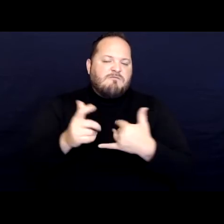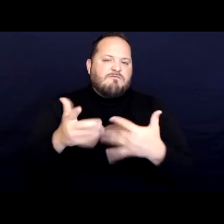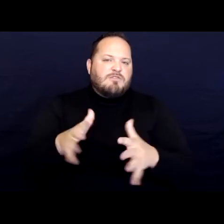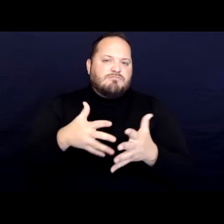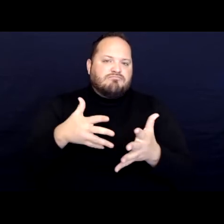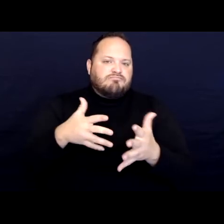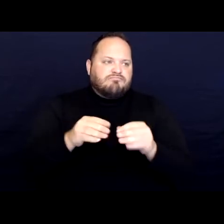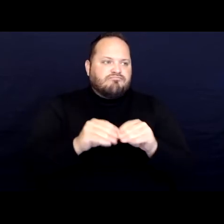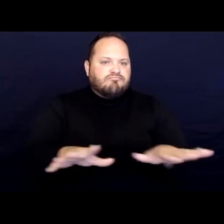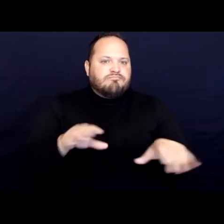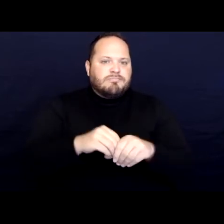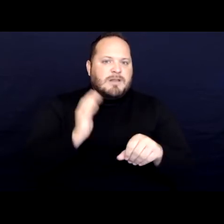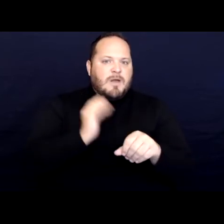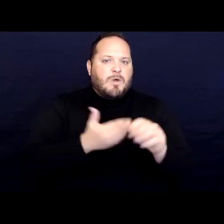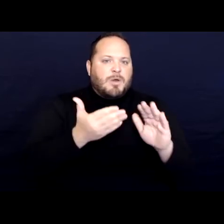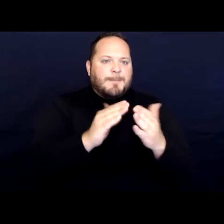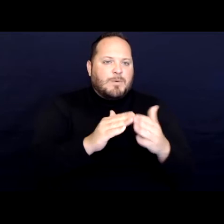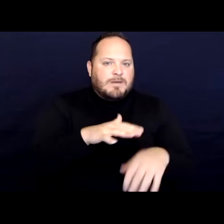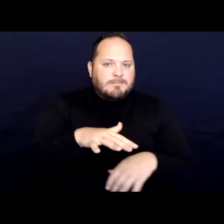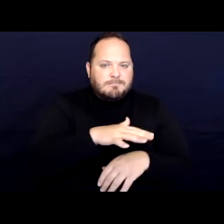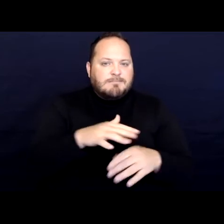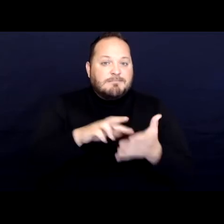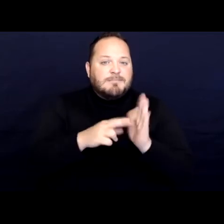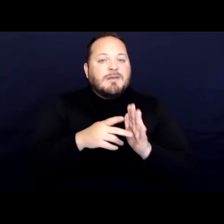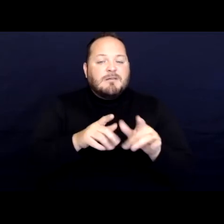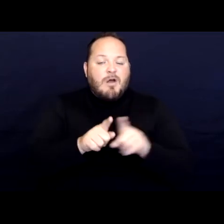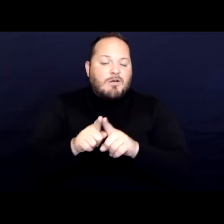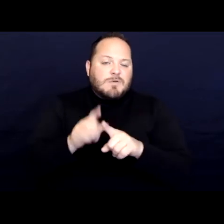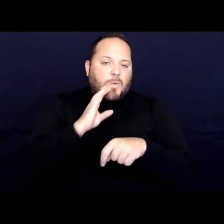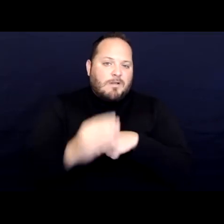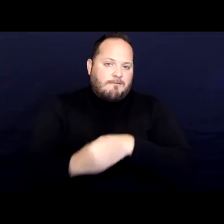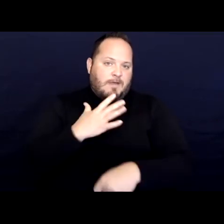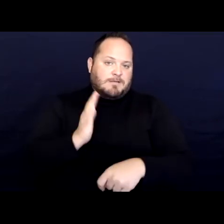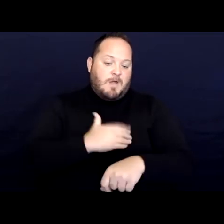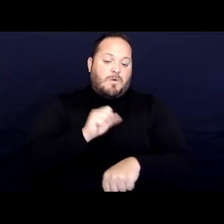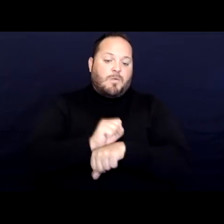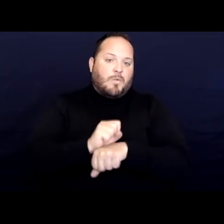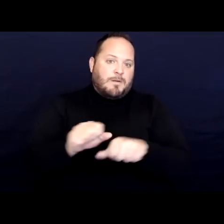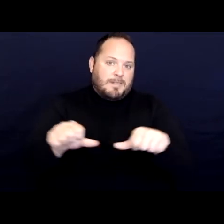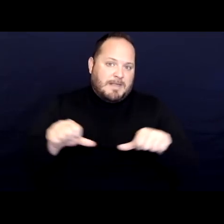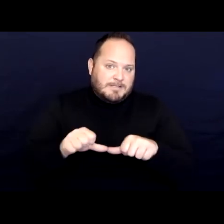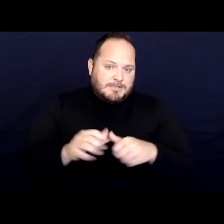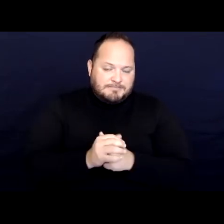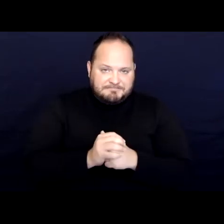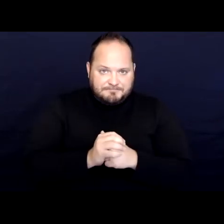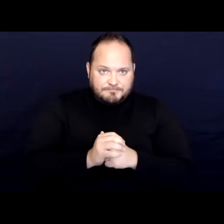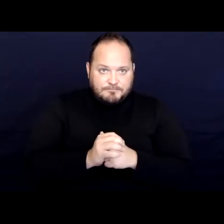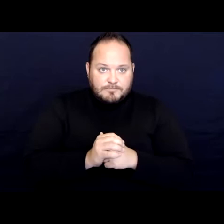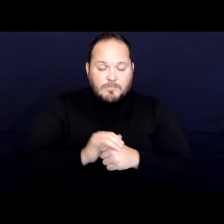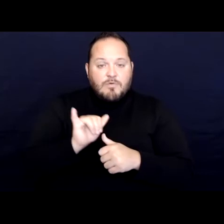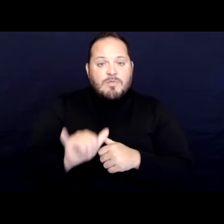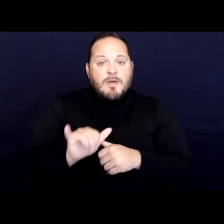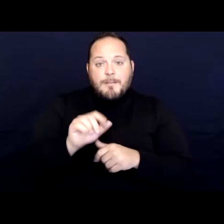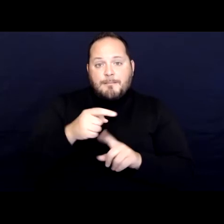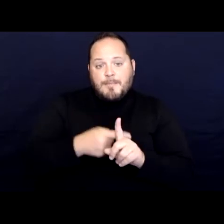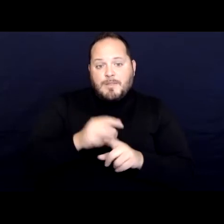would also affect our workplace. And so I started making plans the first week of March to move to